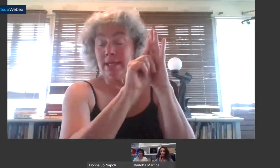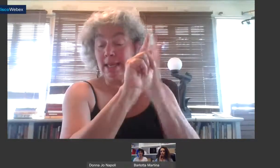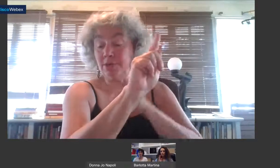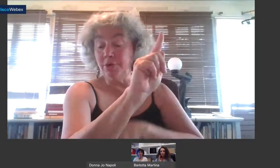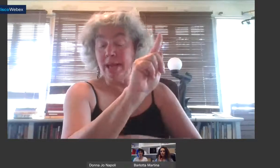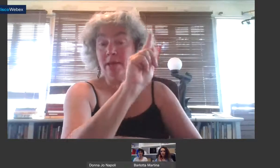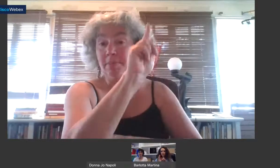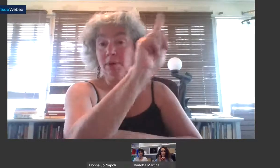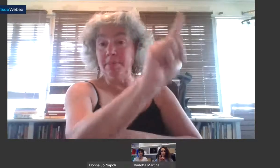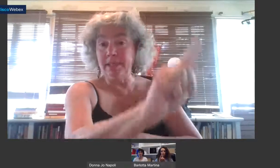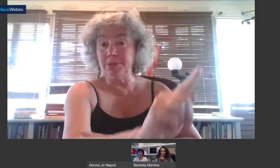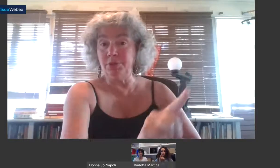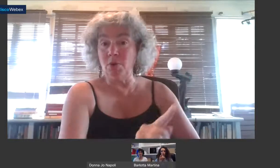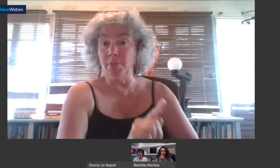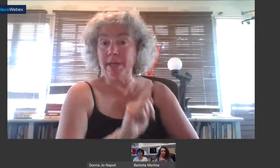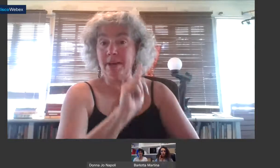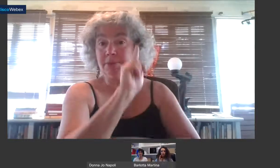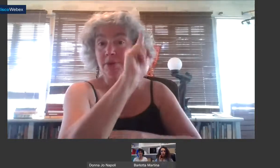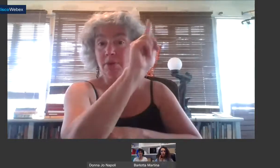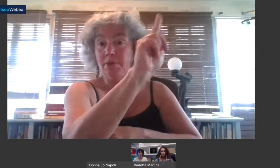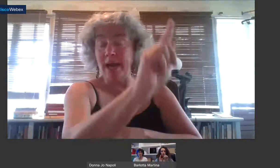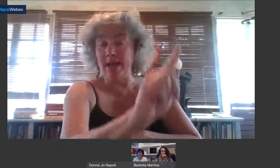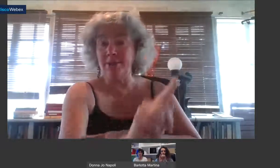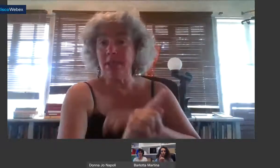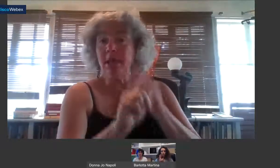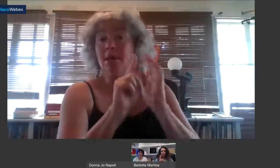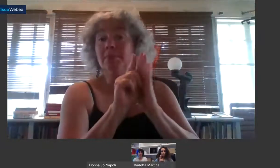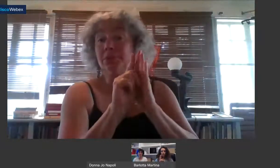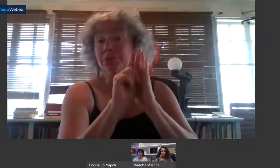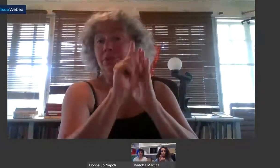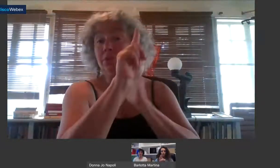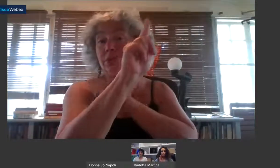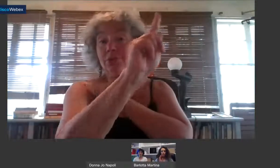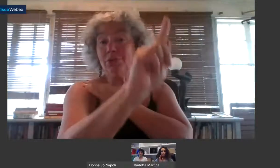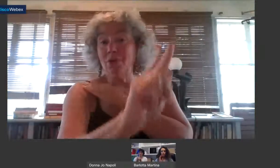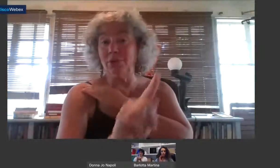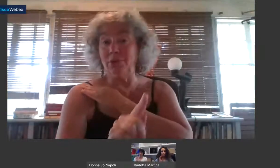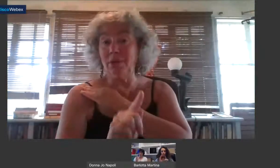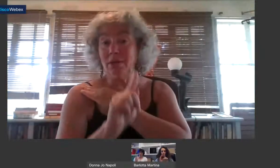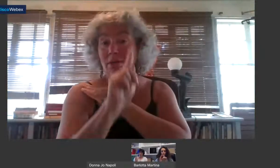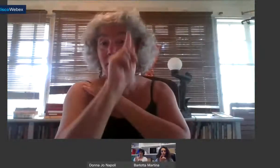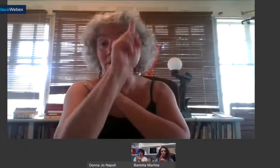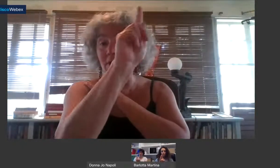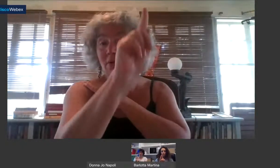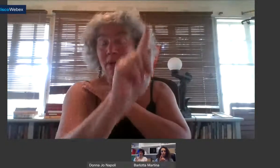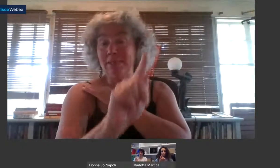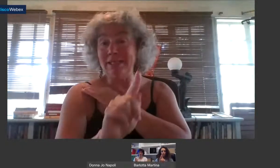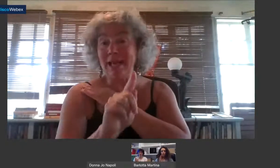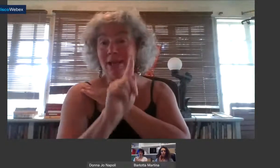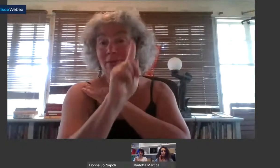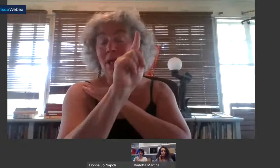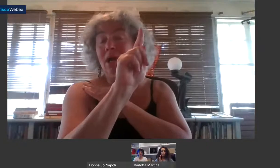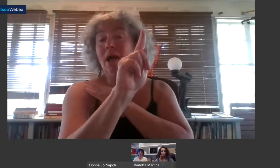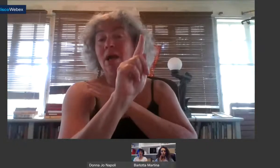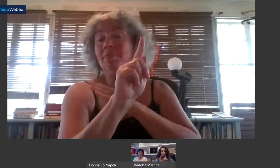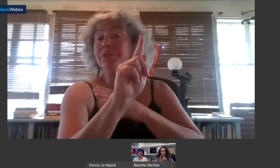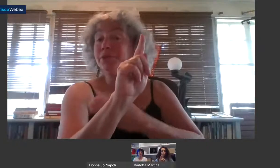again, your elbow because you open up to go around, but you're using your shoulder to go up and down. So